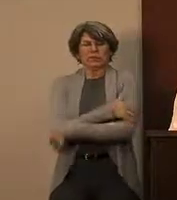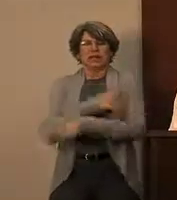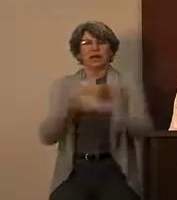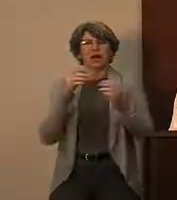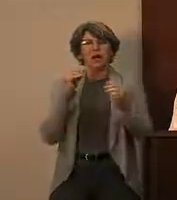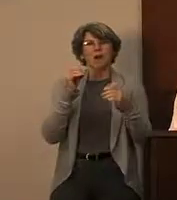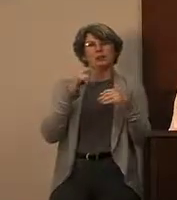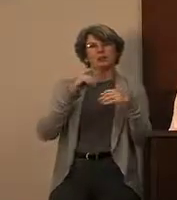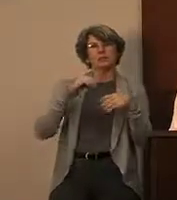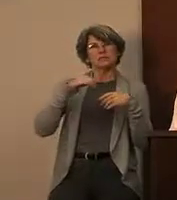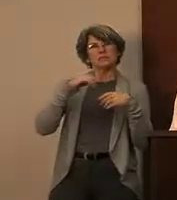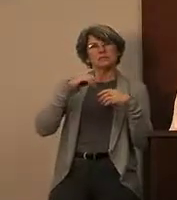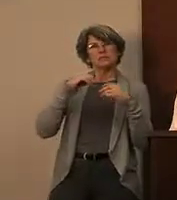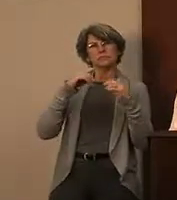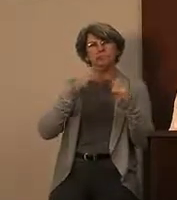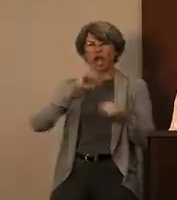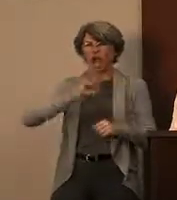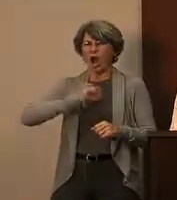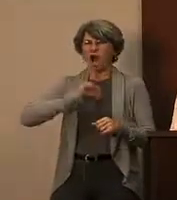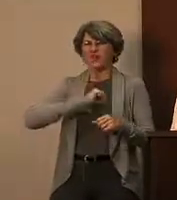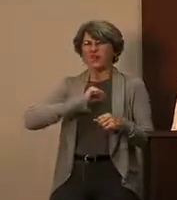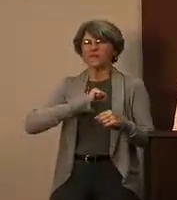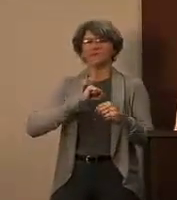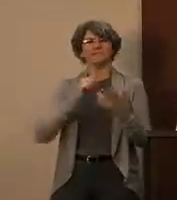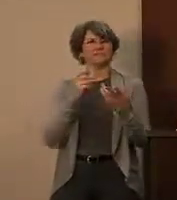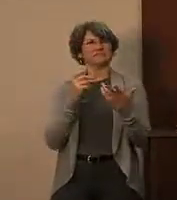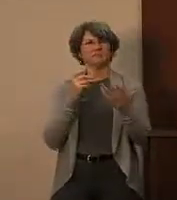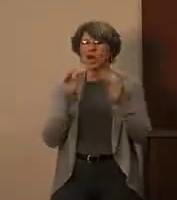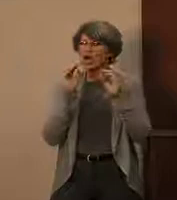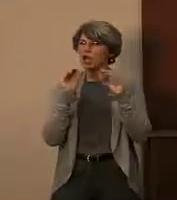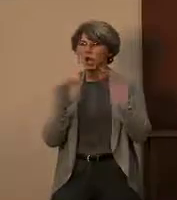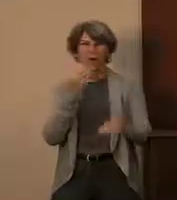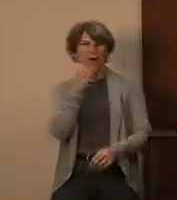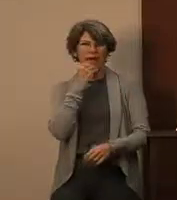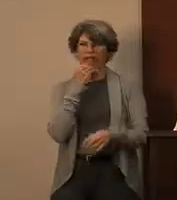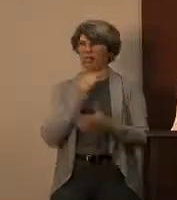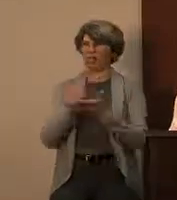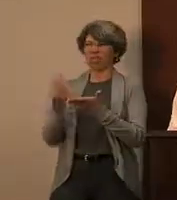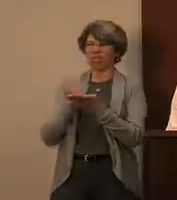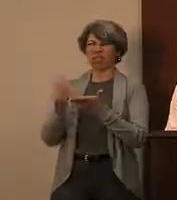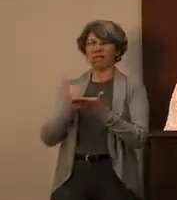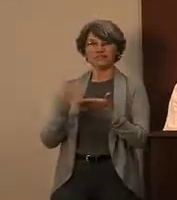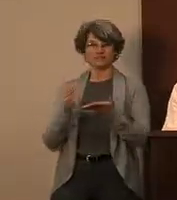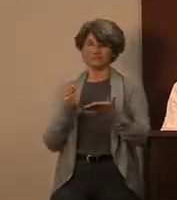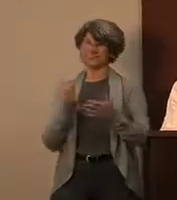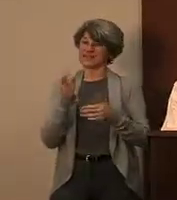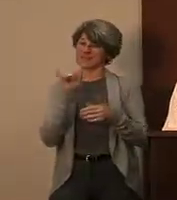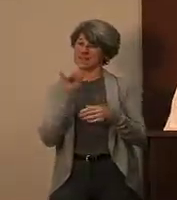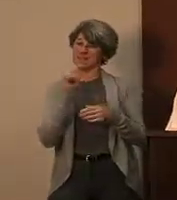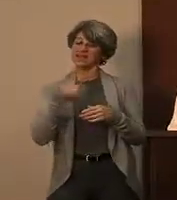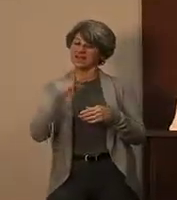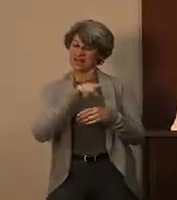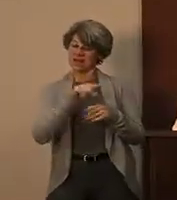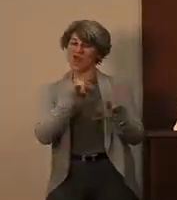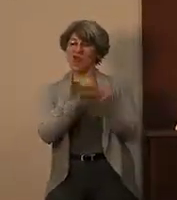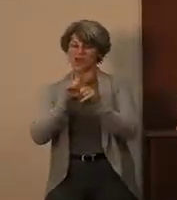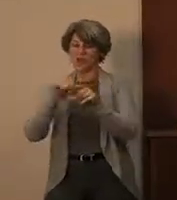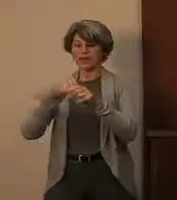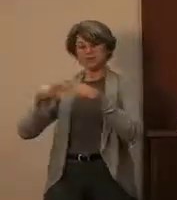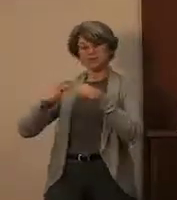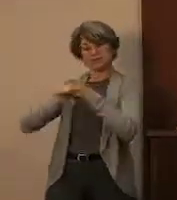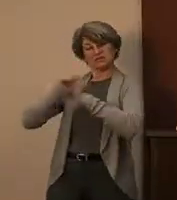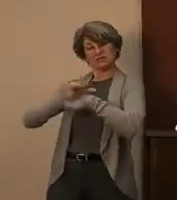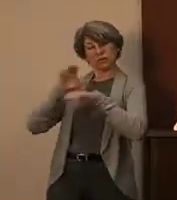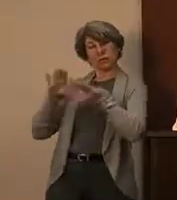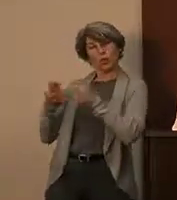weeks and have no appetite. It should be suspicious if they're in these high-risk groups that were mentioned before to send them to